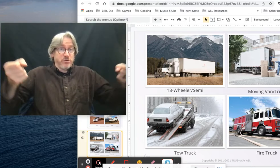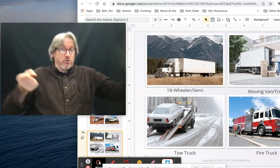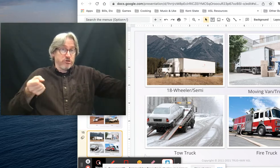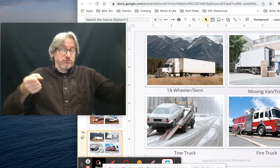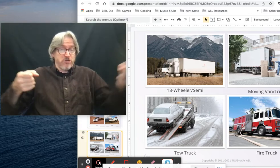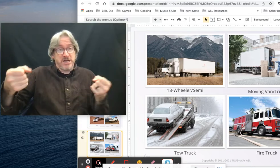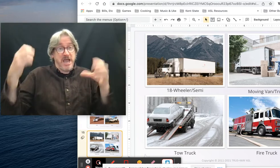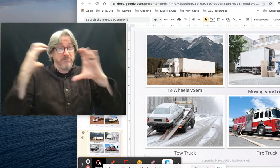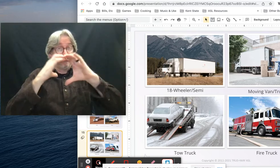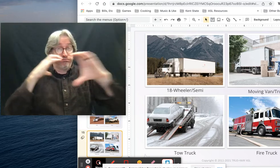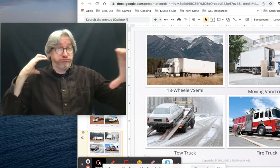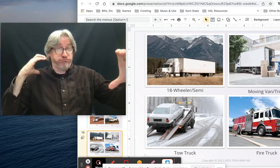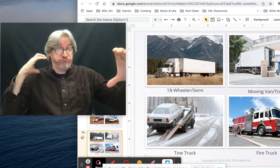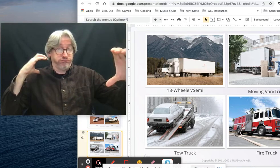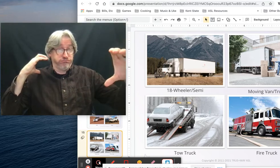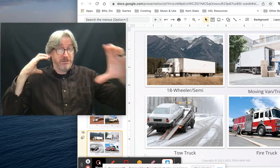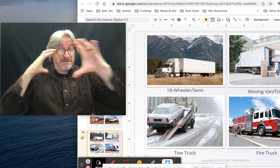Bus or truck and